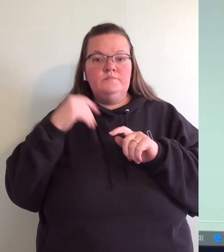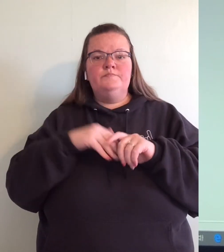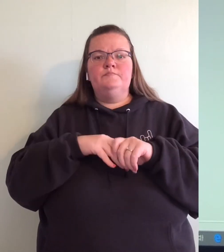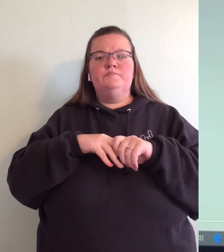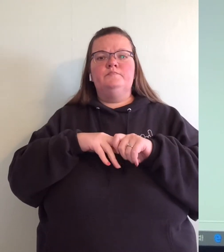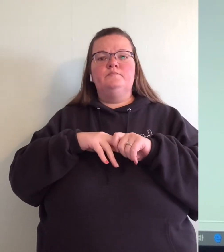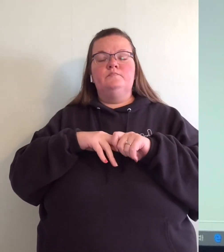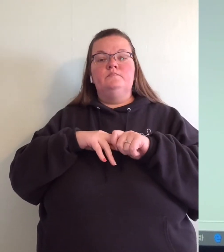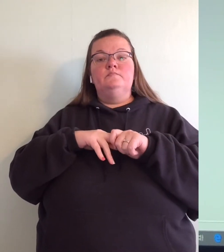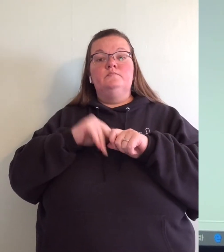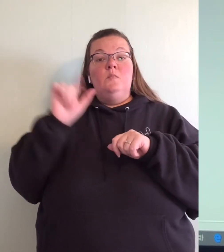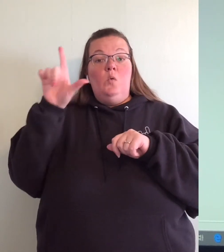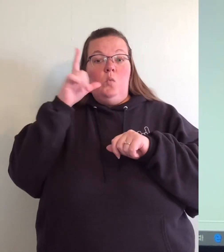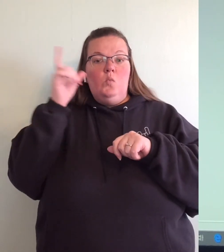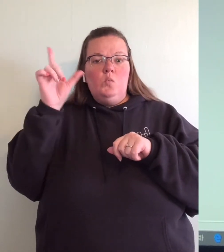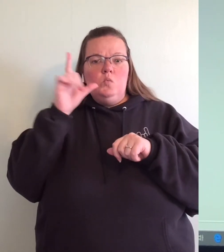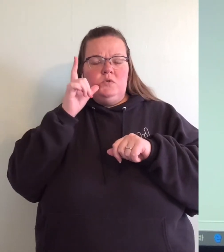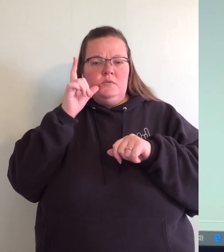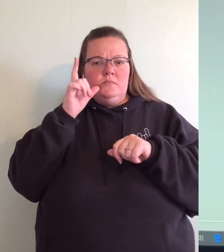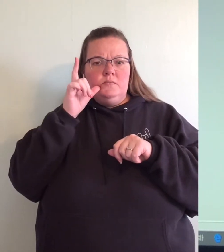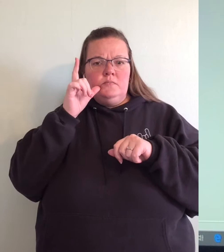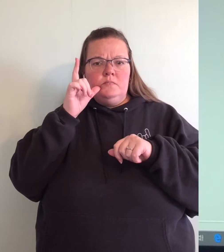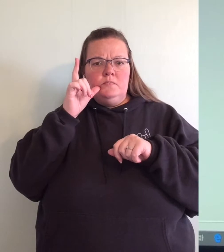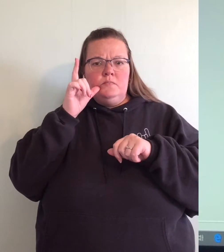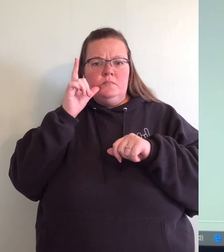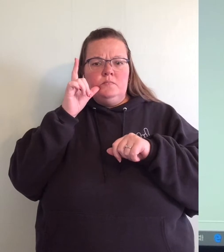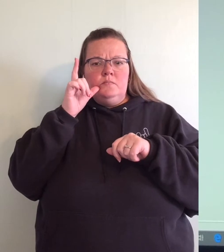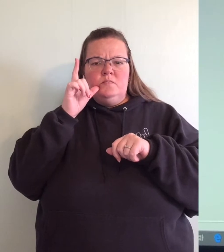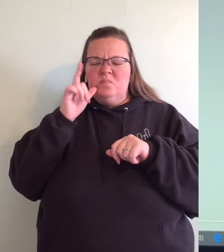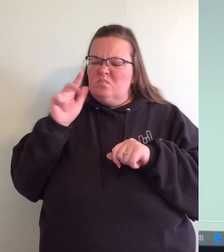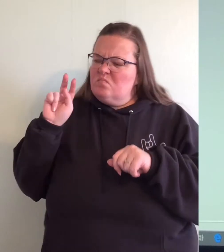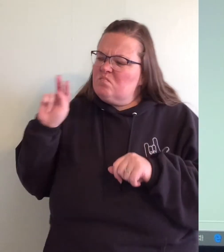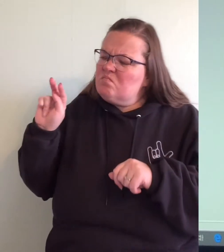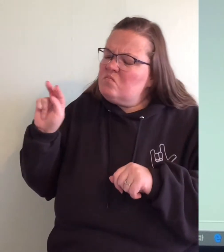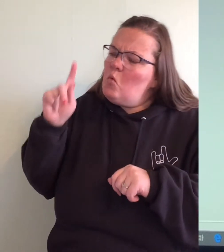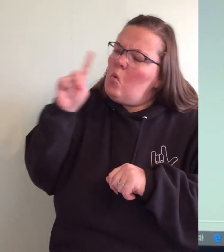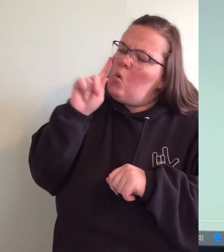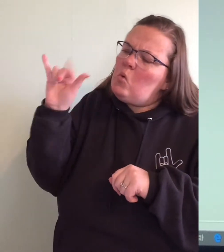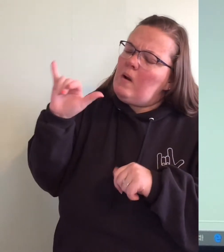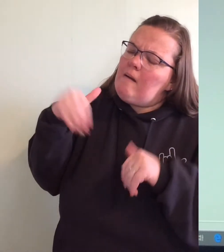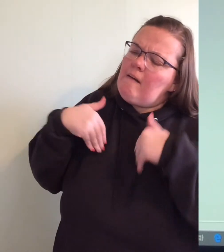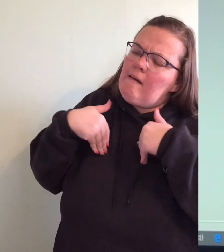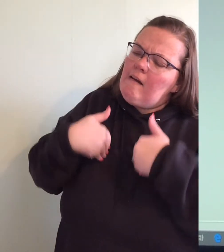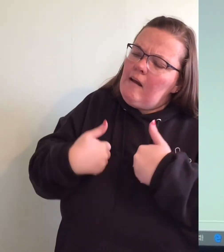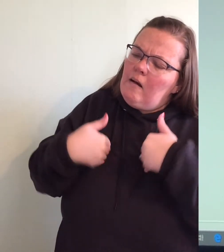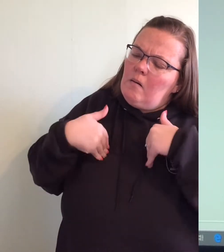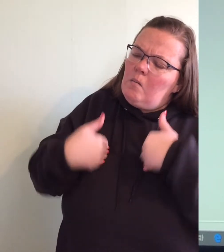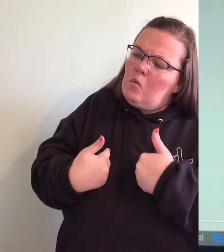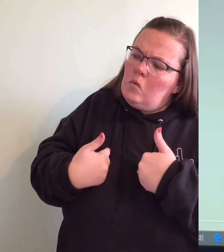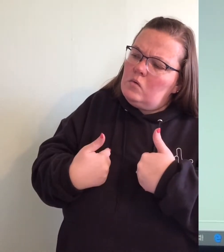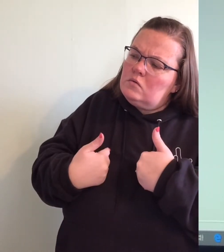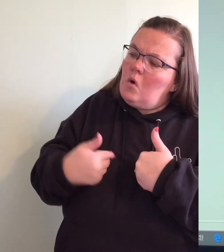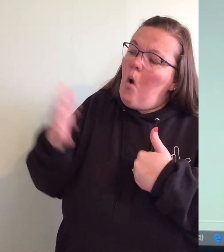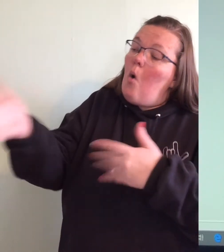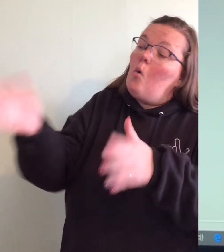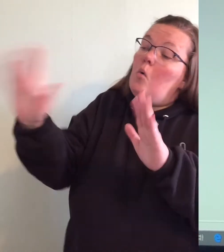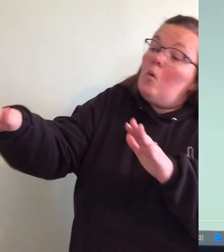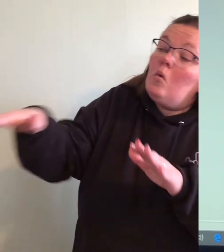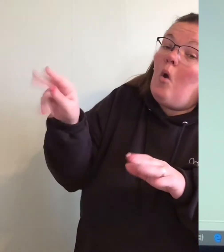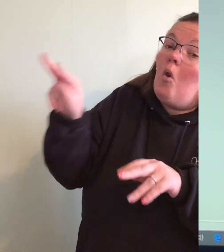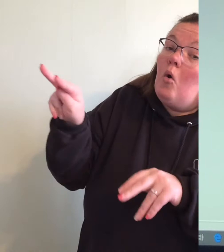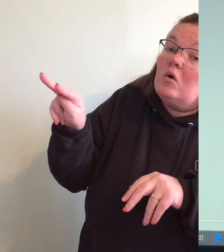"What's it like?" said Lucy. It's a kind of animal," said Susan. And then, look, quick, there it